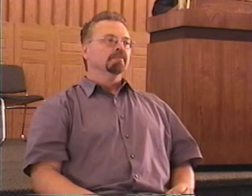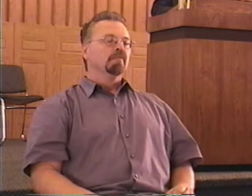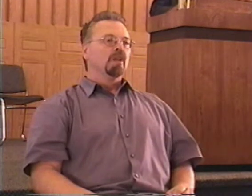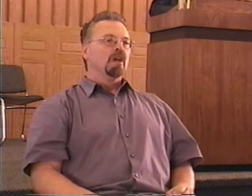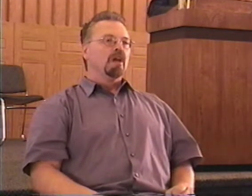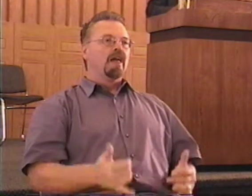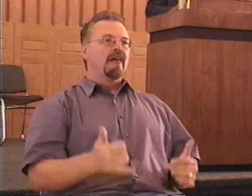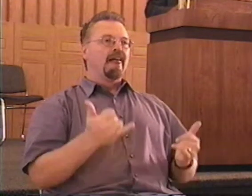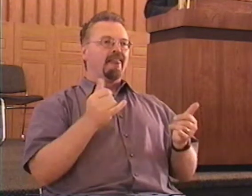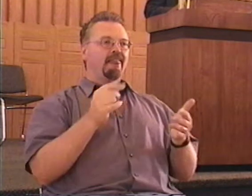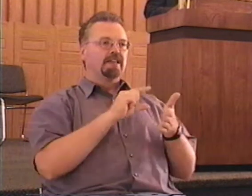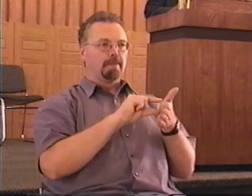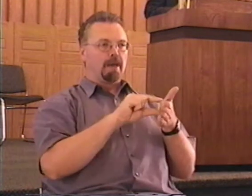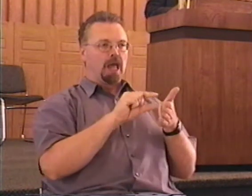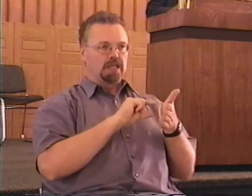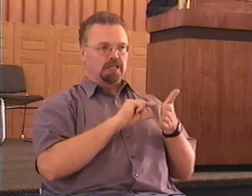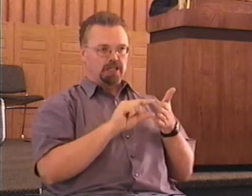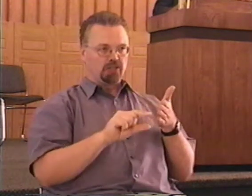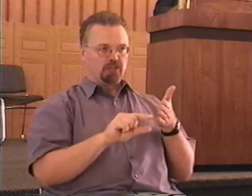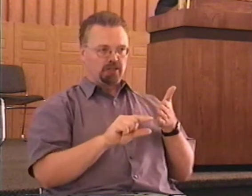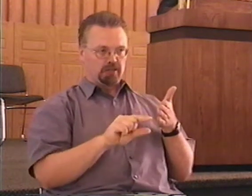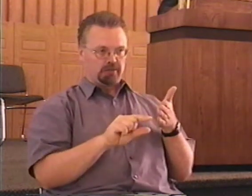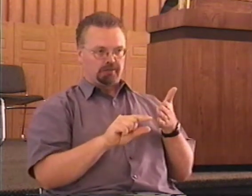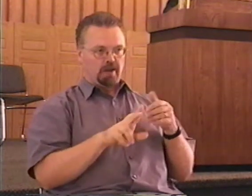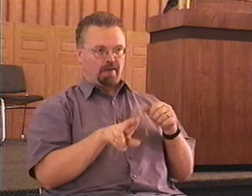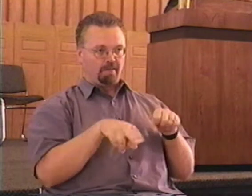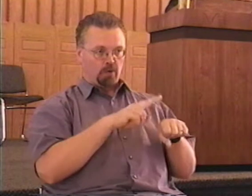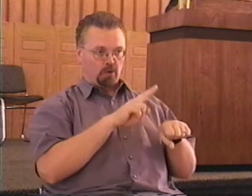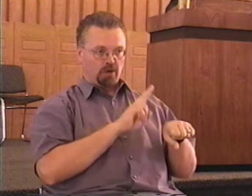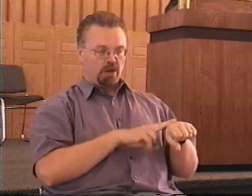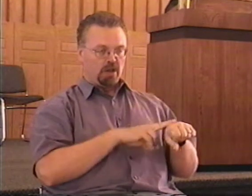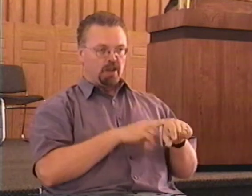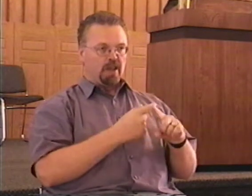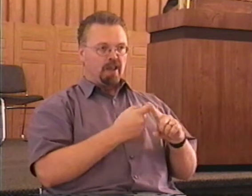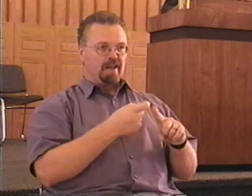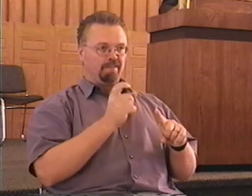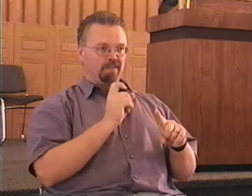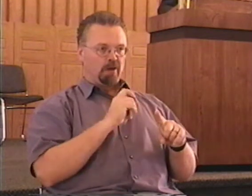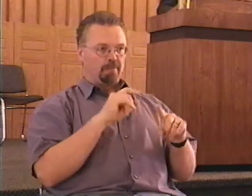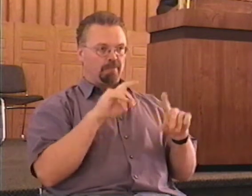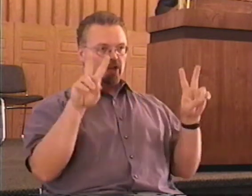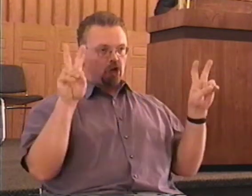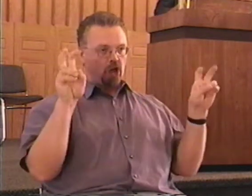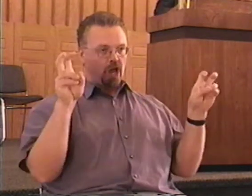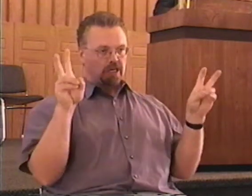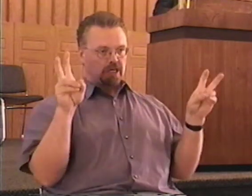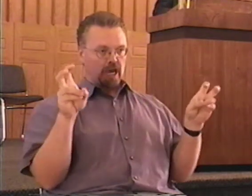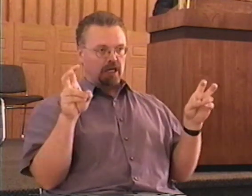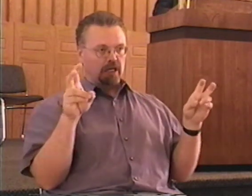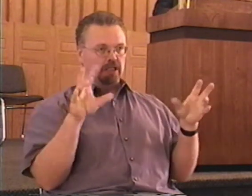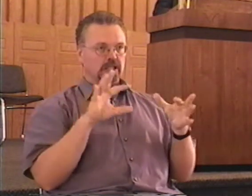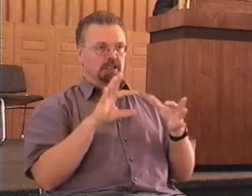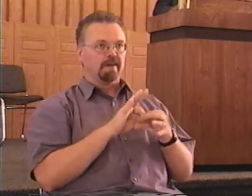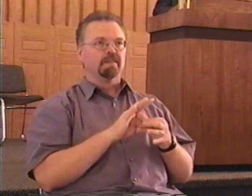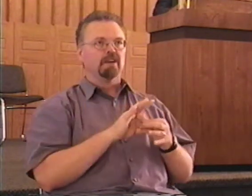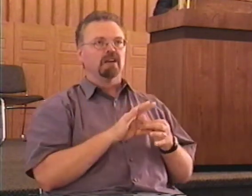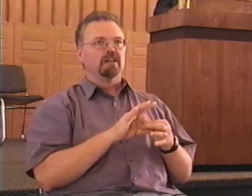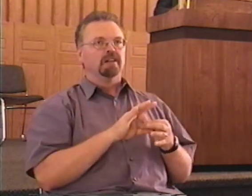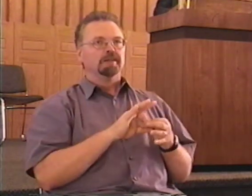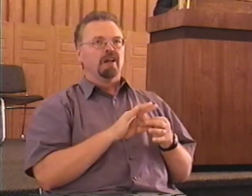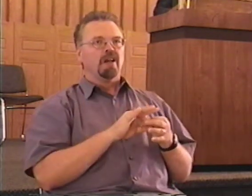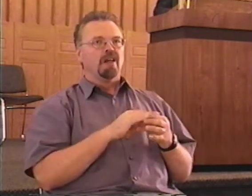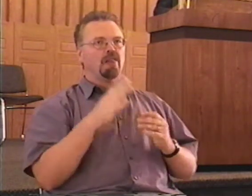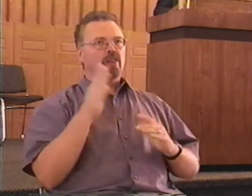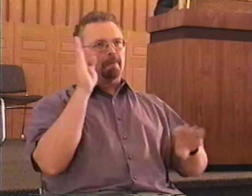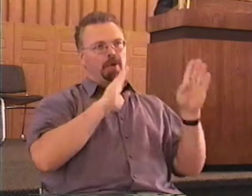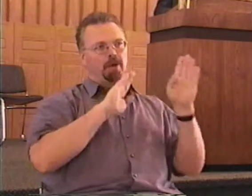This passage, of course, comes right in the context of the